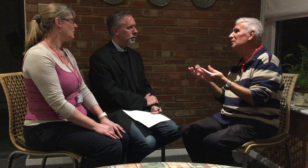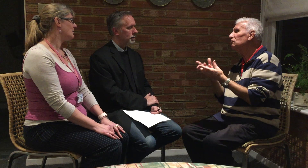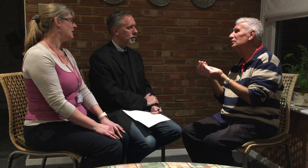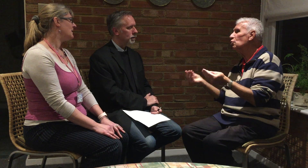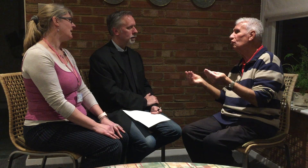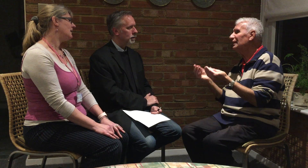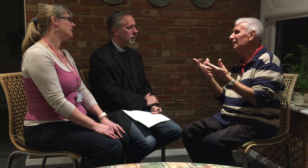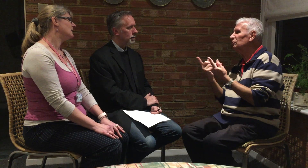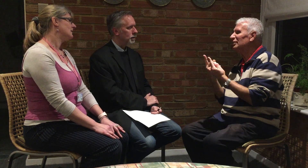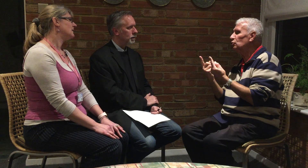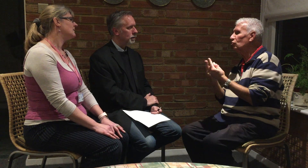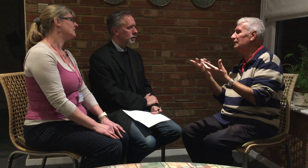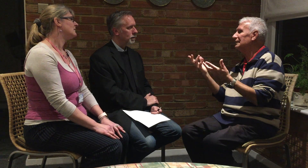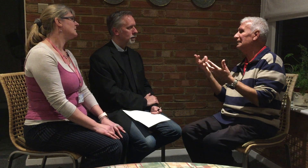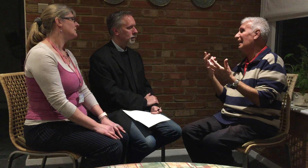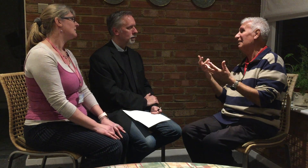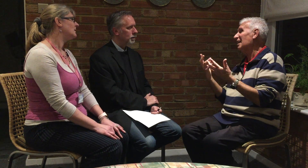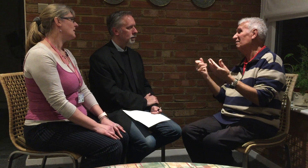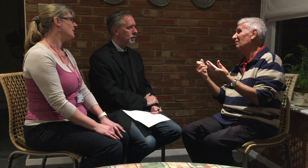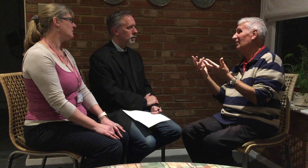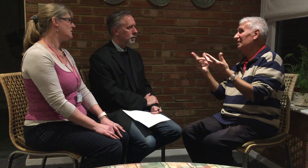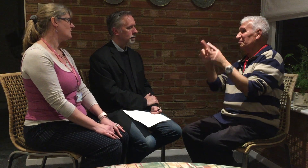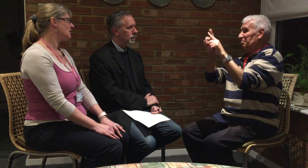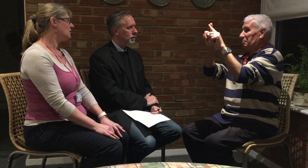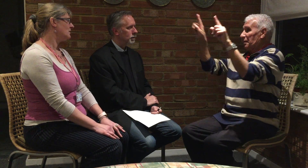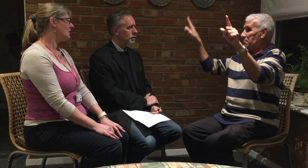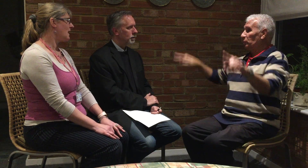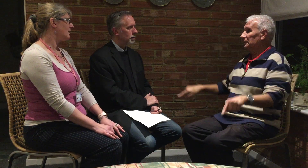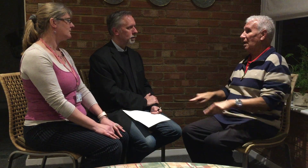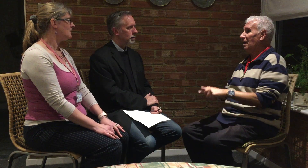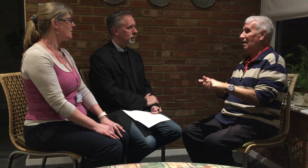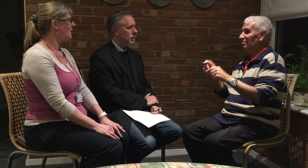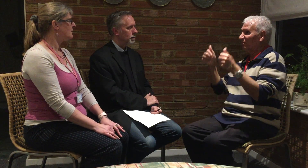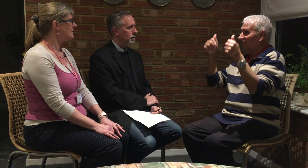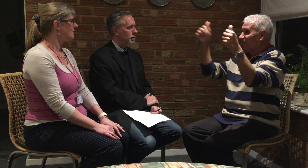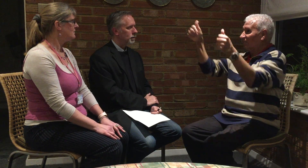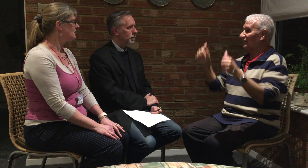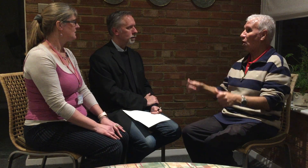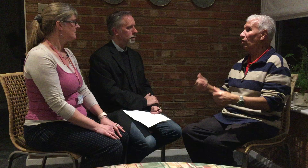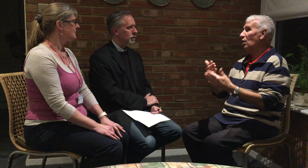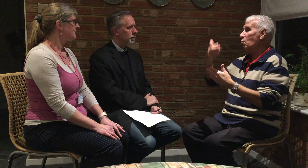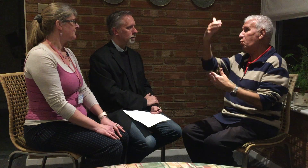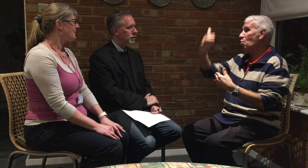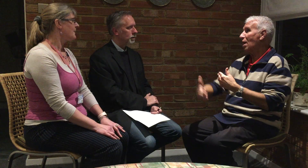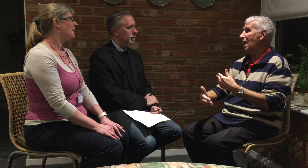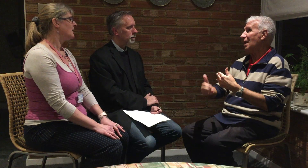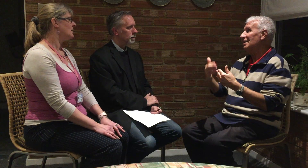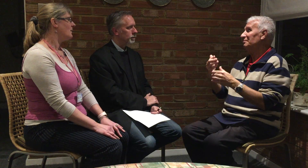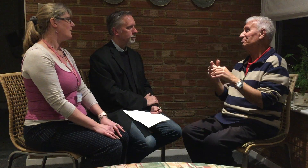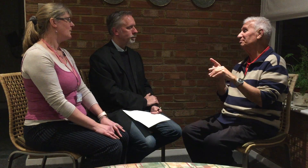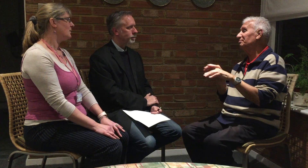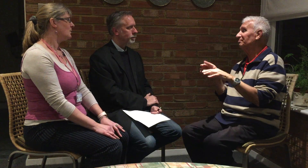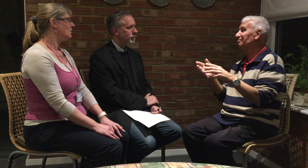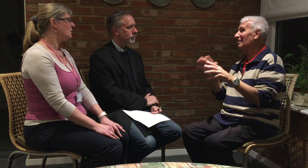Or maybe other resources. You could get a poster, up on the wall